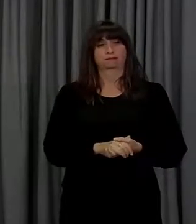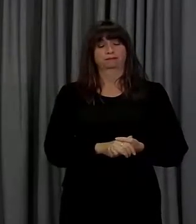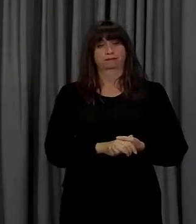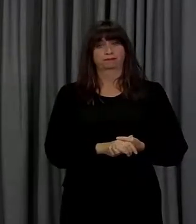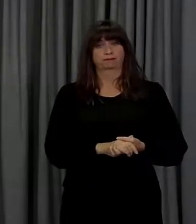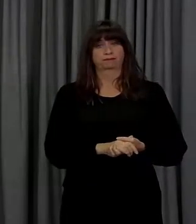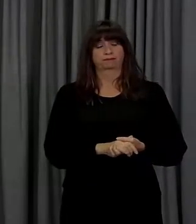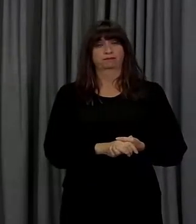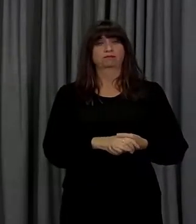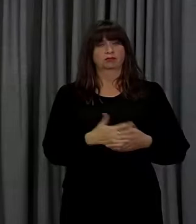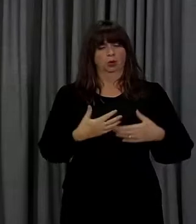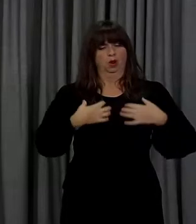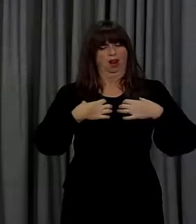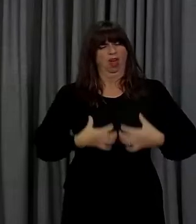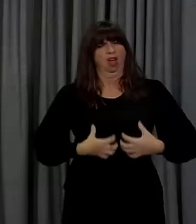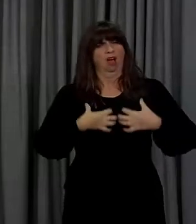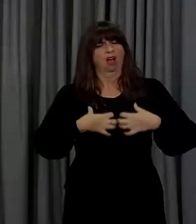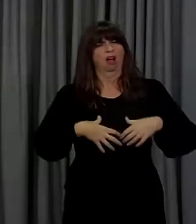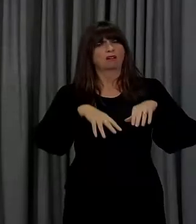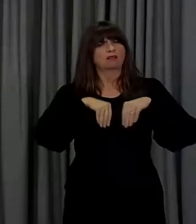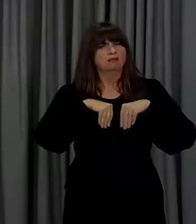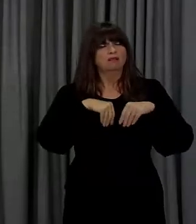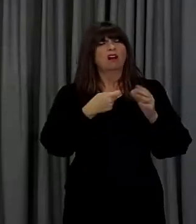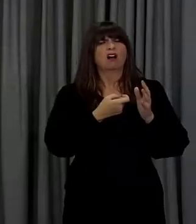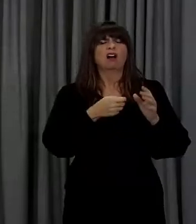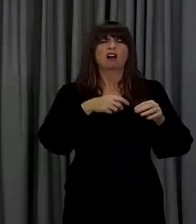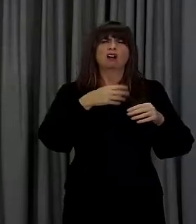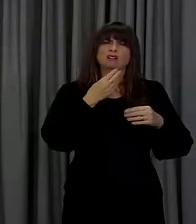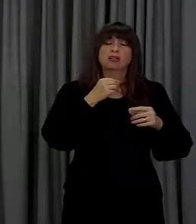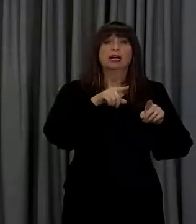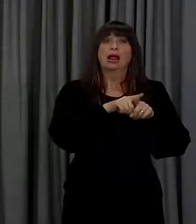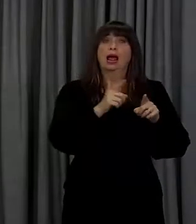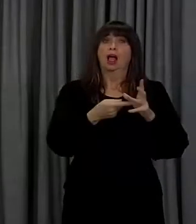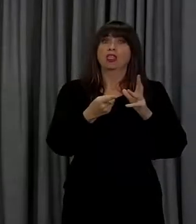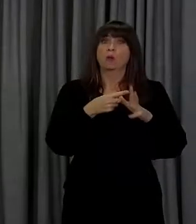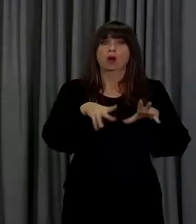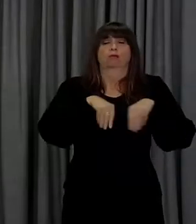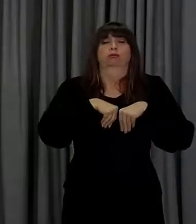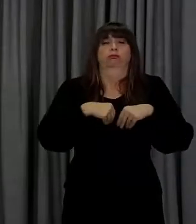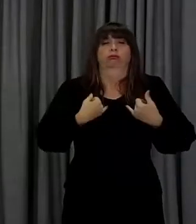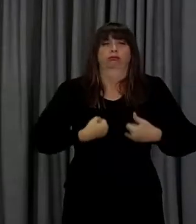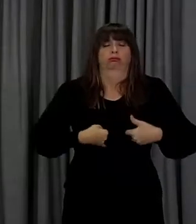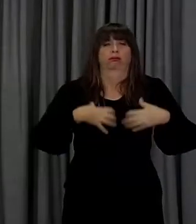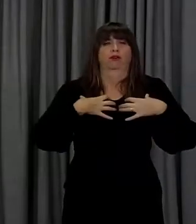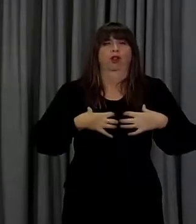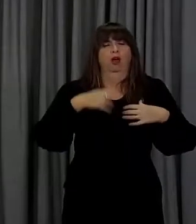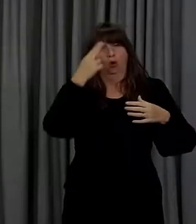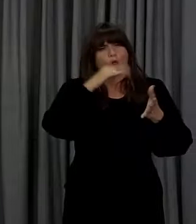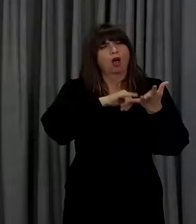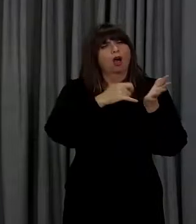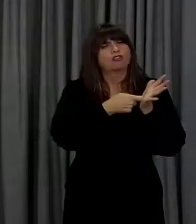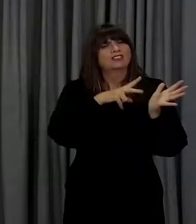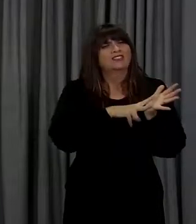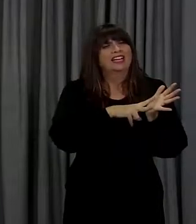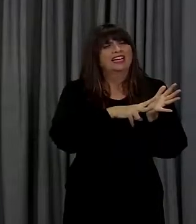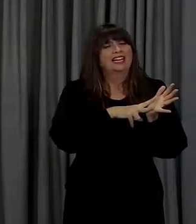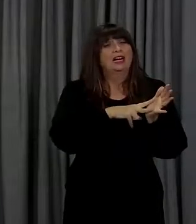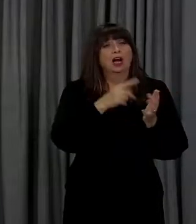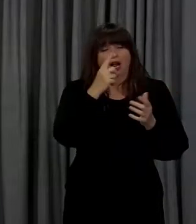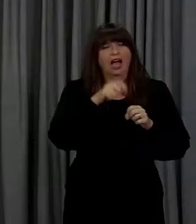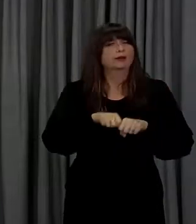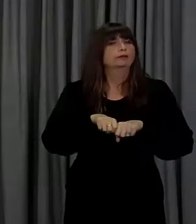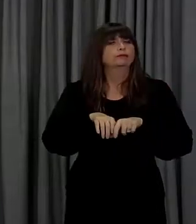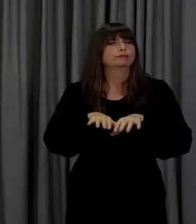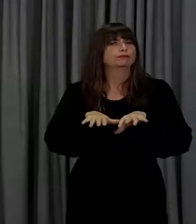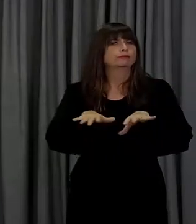Cases of respiratory syncytial virus, or RSV, also usually peak in the winter months as well. But this